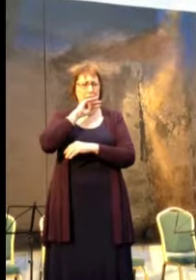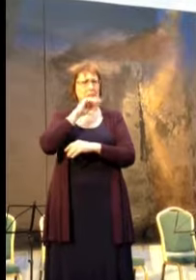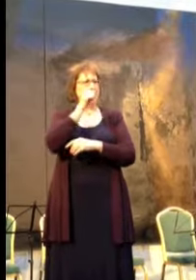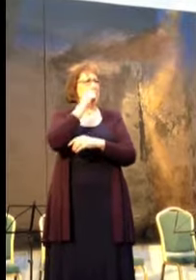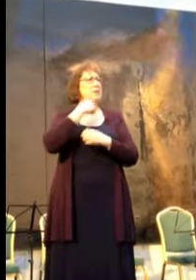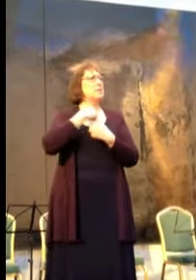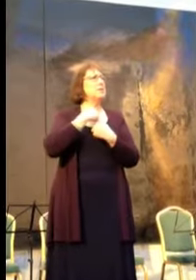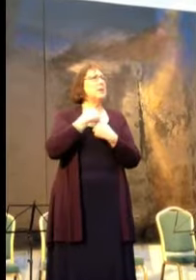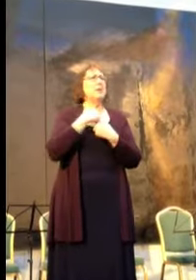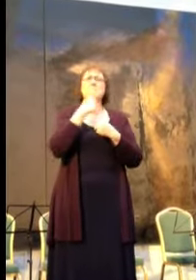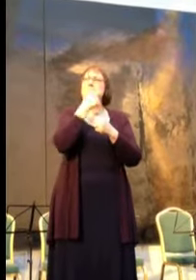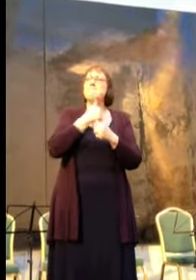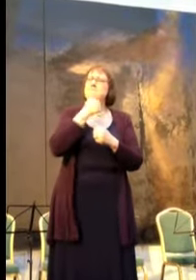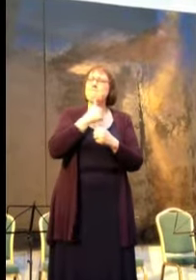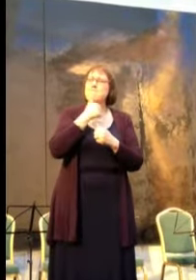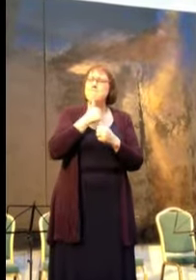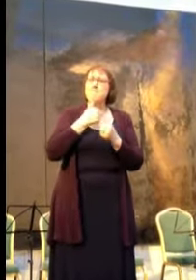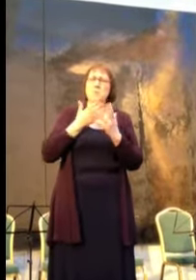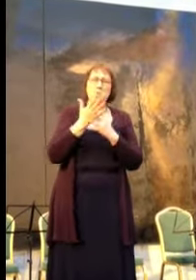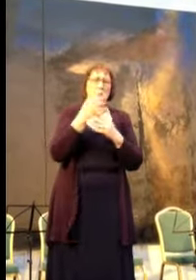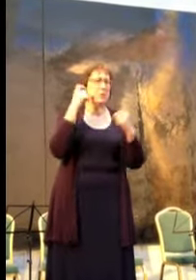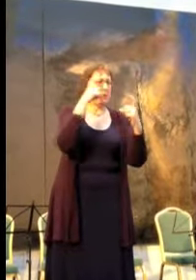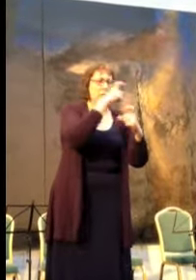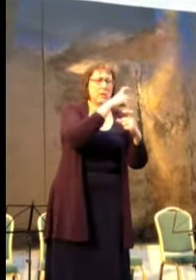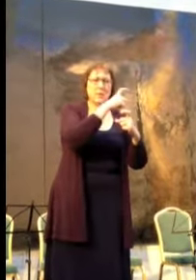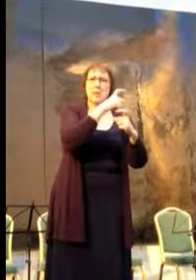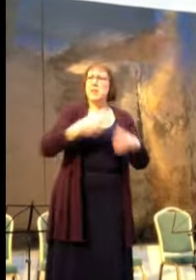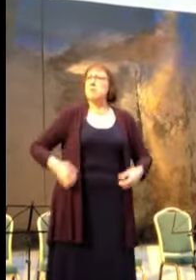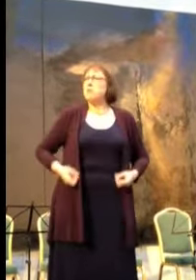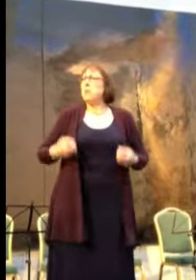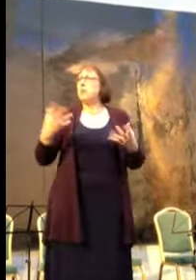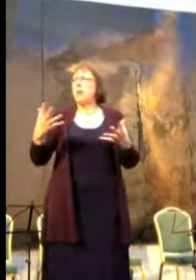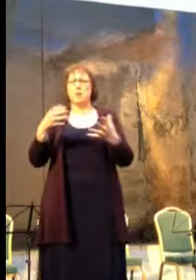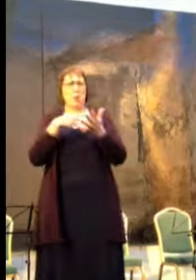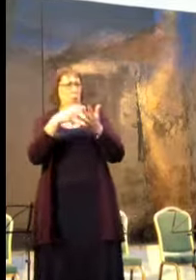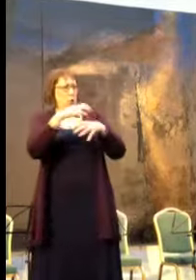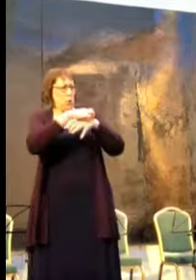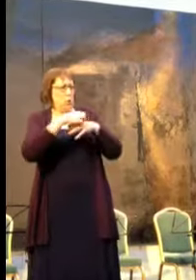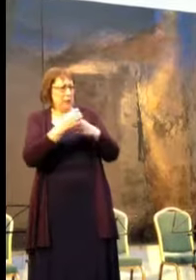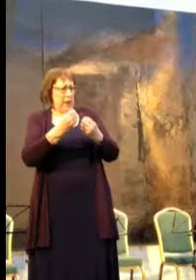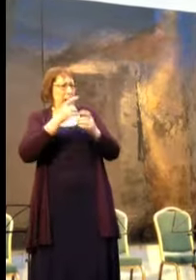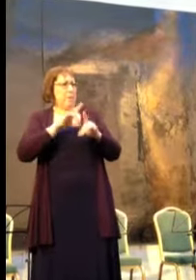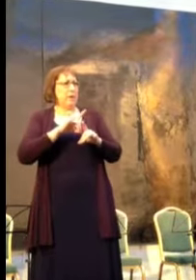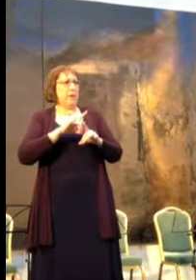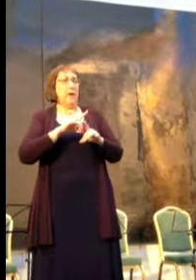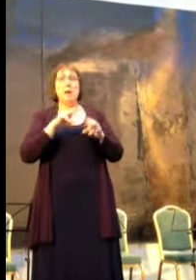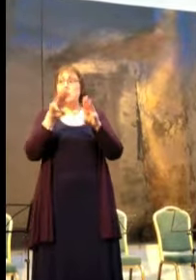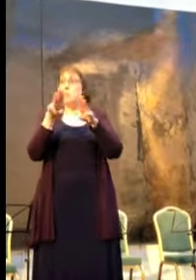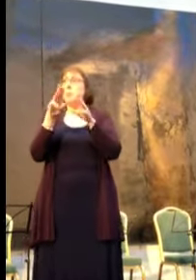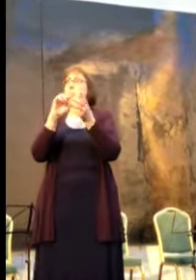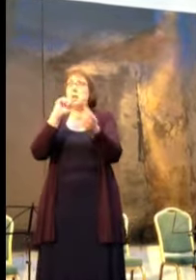one of perseverance through adversity, of generosity overcoming cruelty, of assisting a people in being